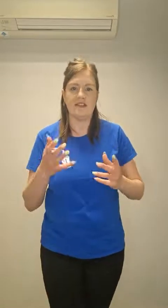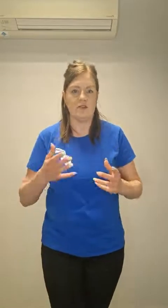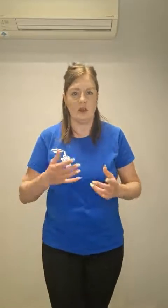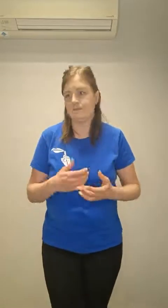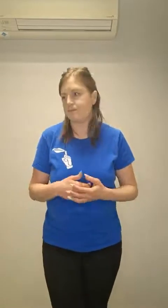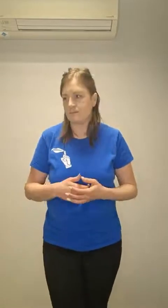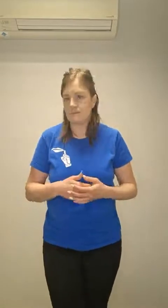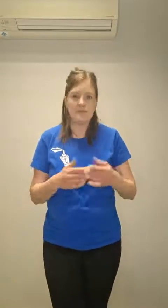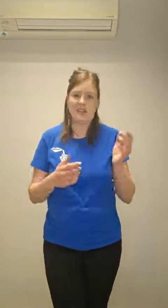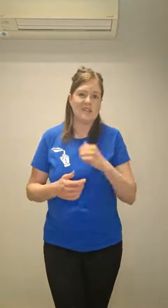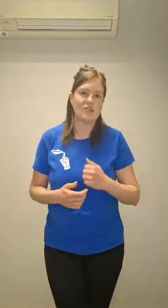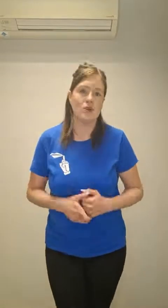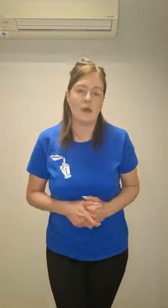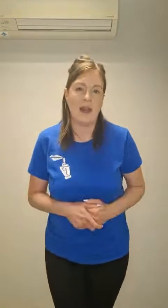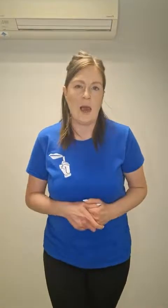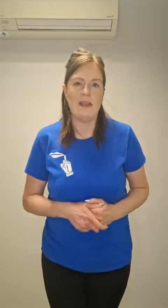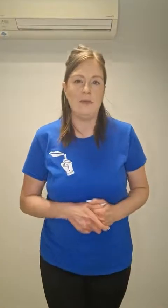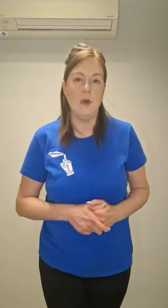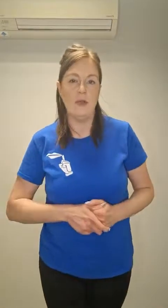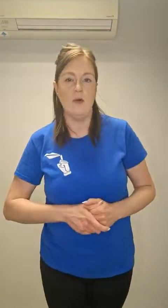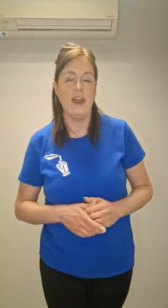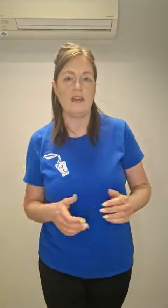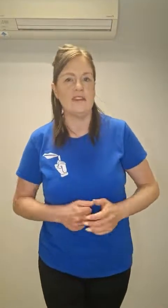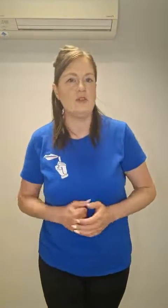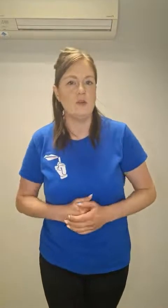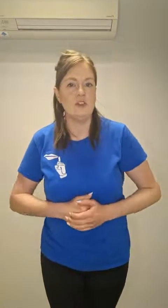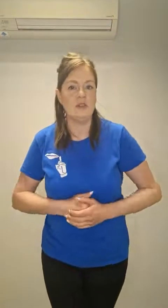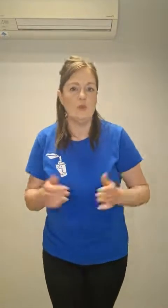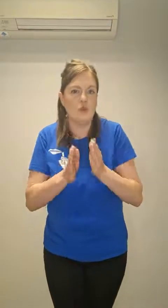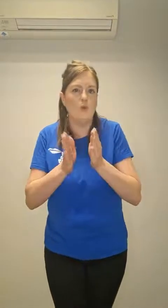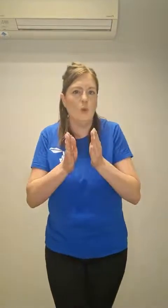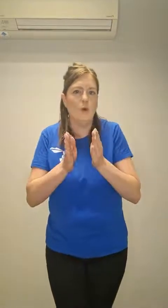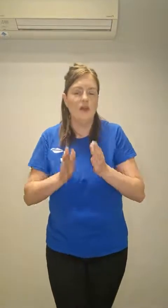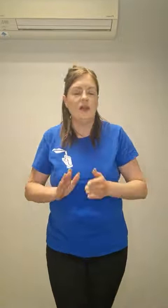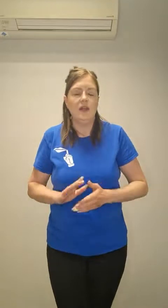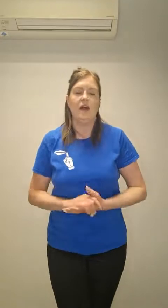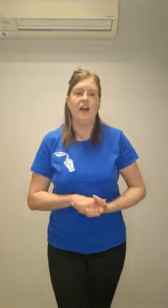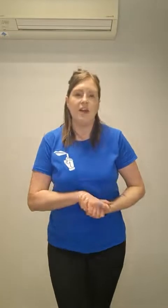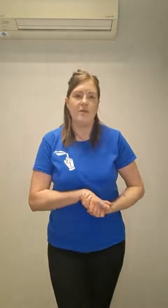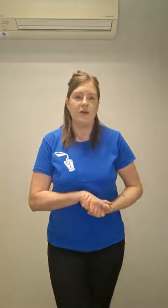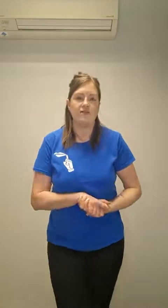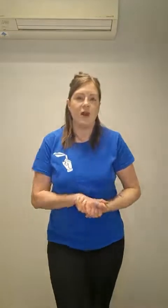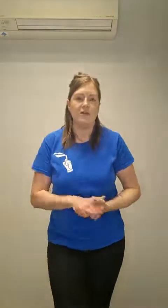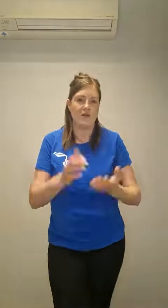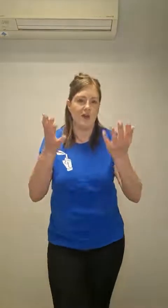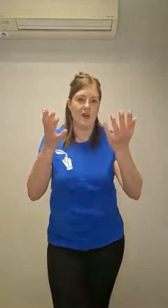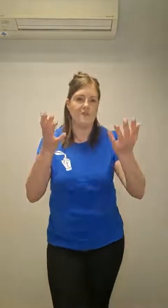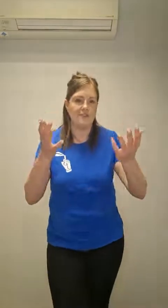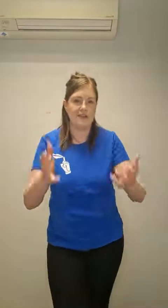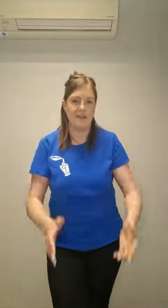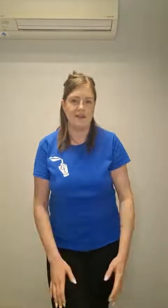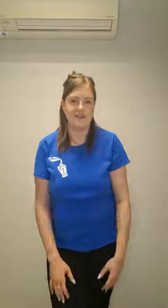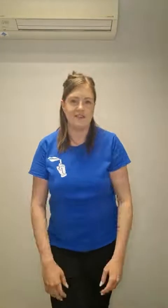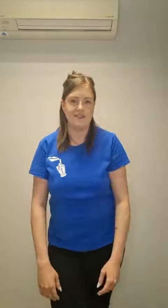etc. TikTok don't allow me to put them on there because it's too small an amount of time. So live is the best way to do